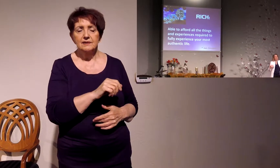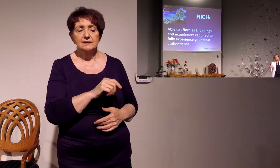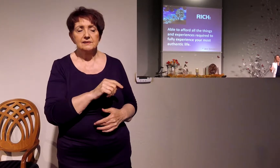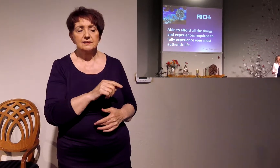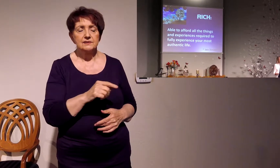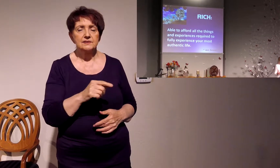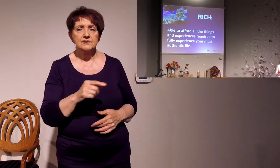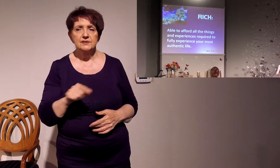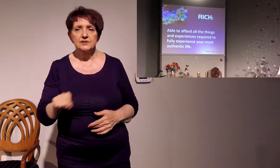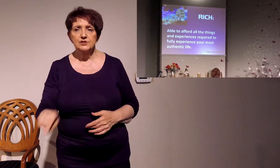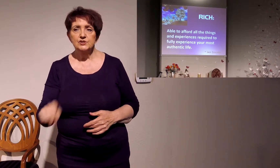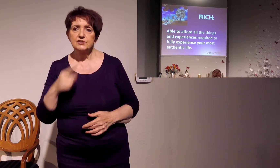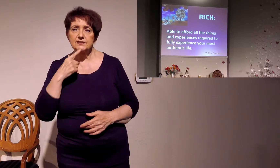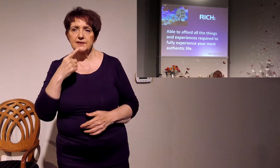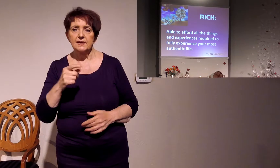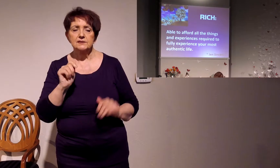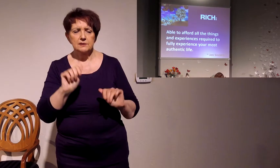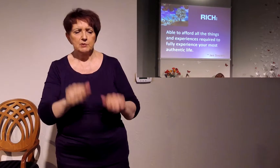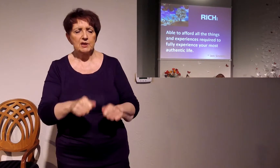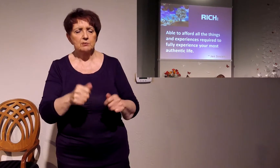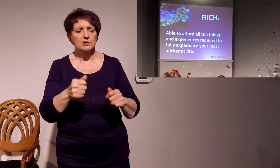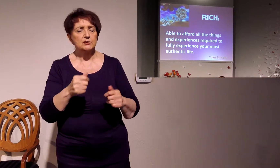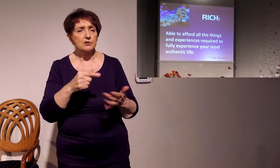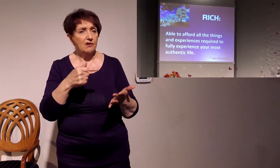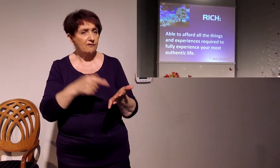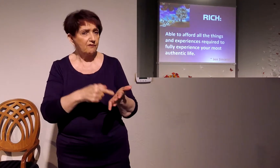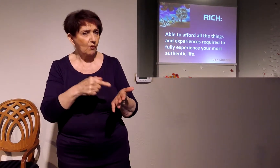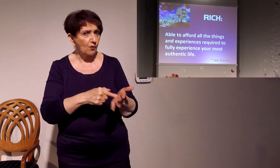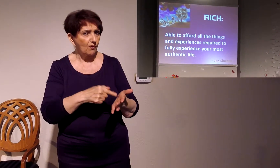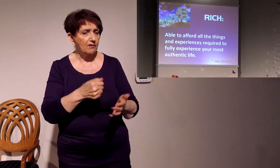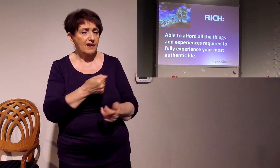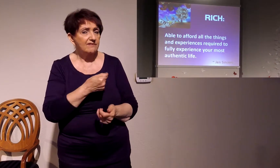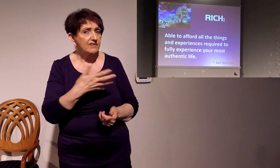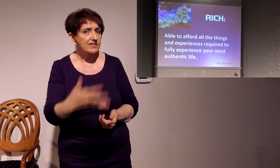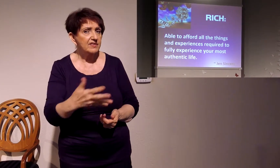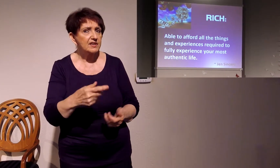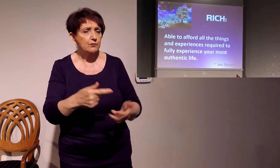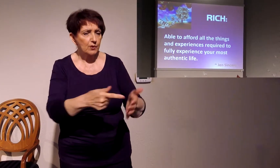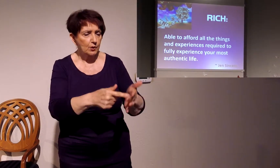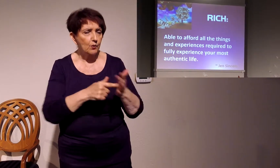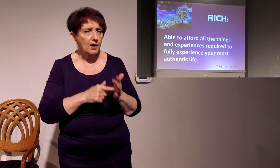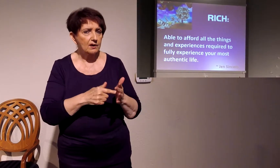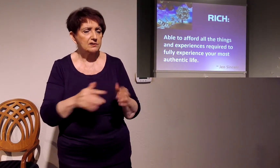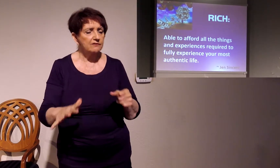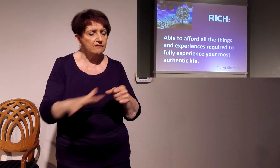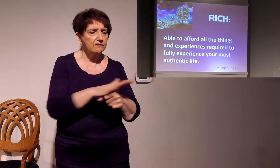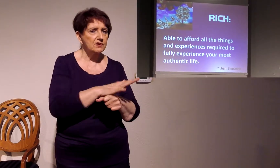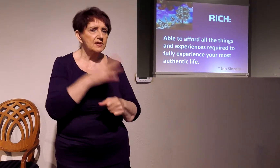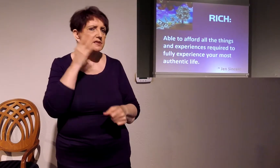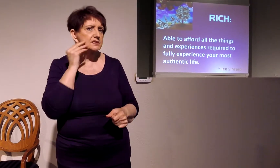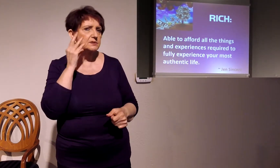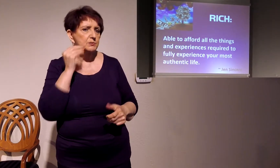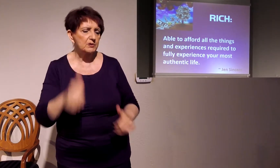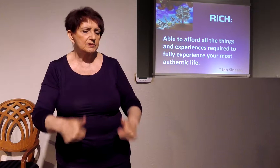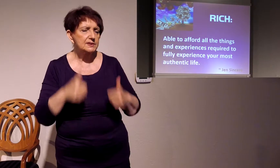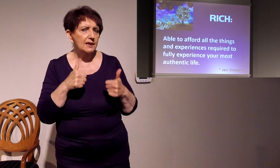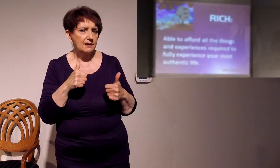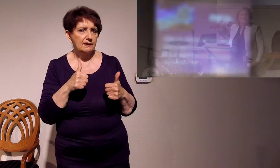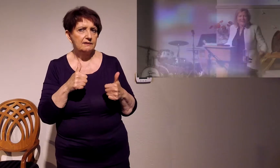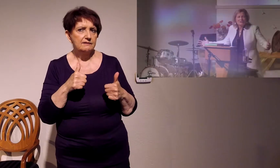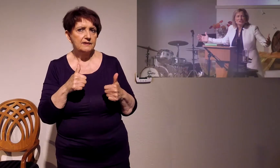says to be able to afford all the things and experiences required to fully experience your most authentic